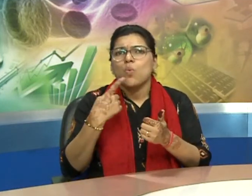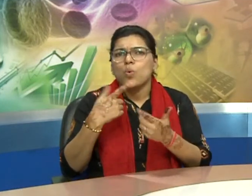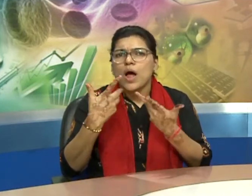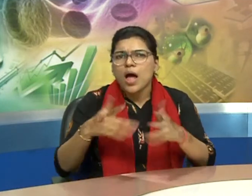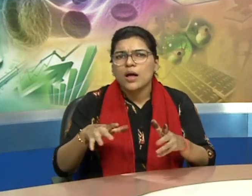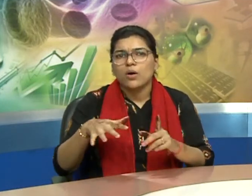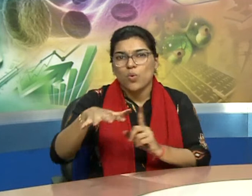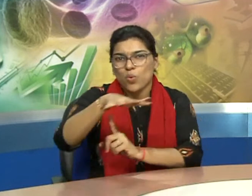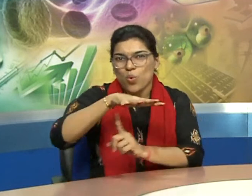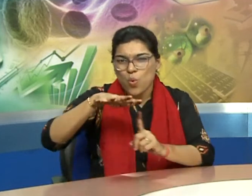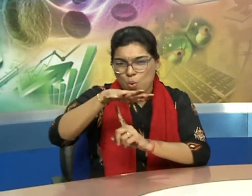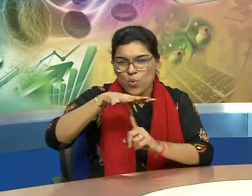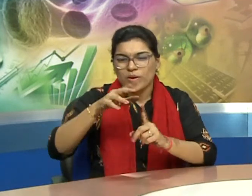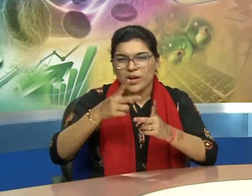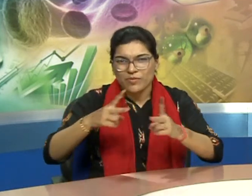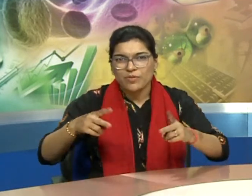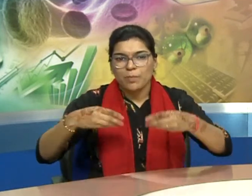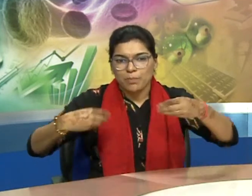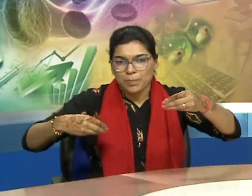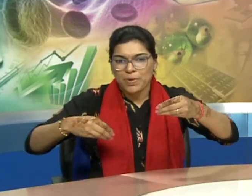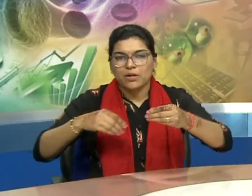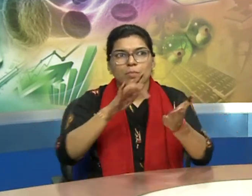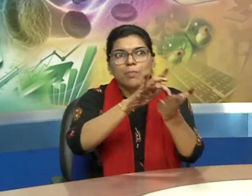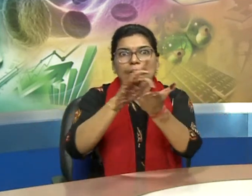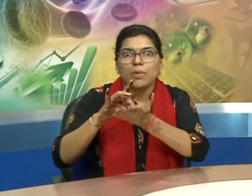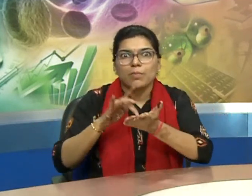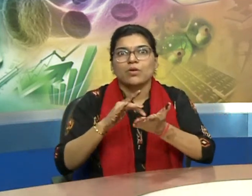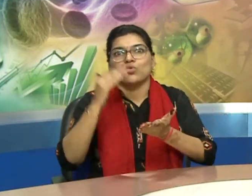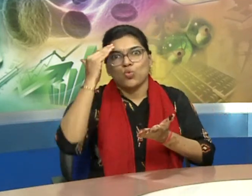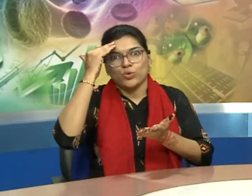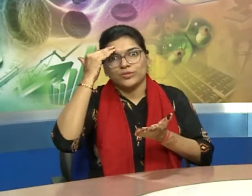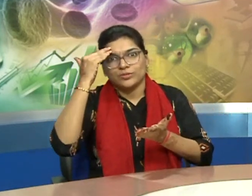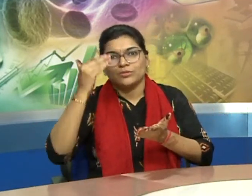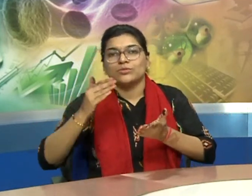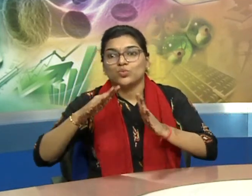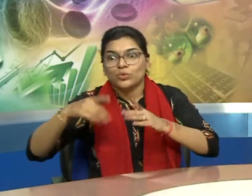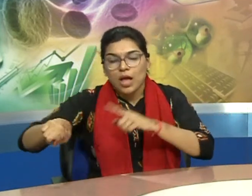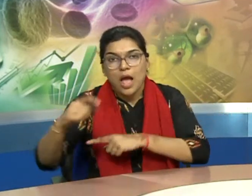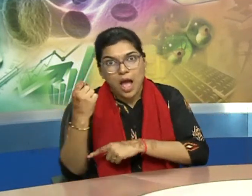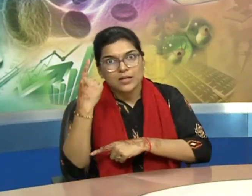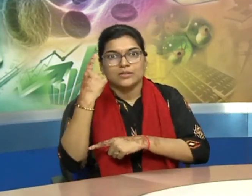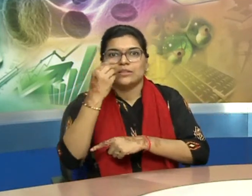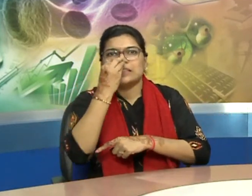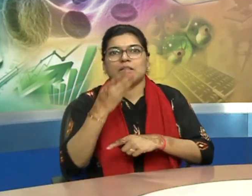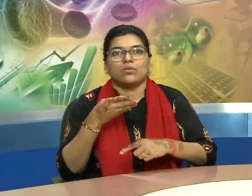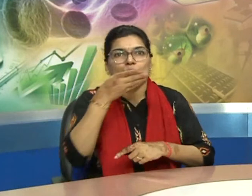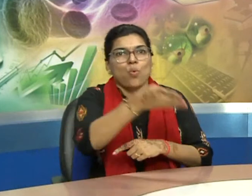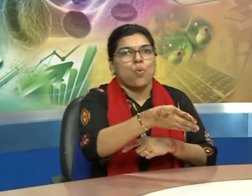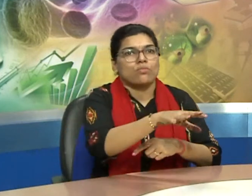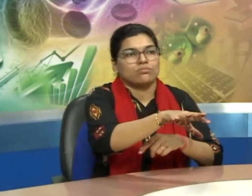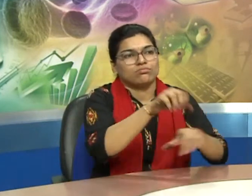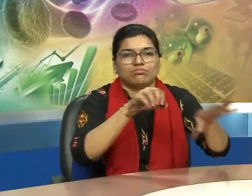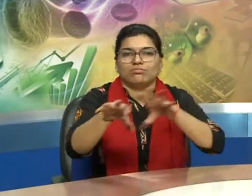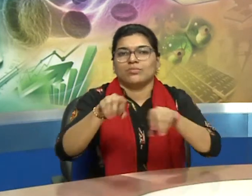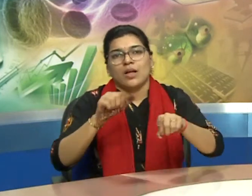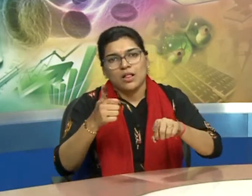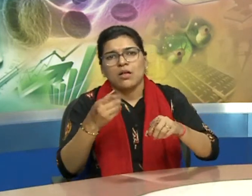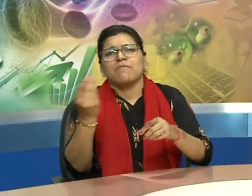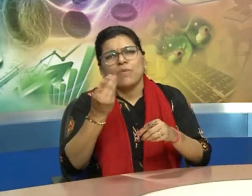provide assistance in the use of the library catalog and locating documents.